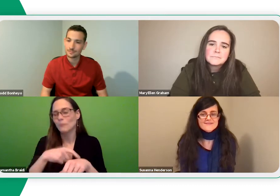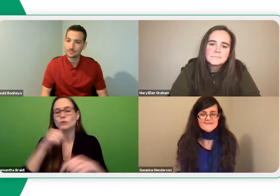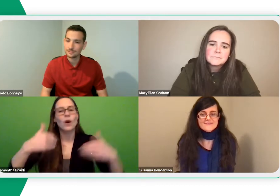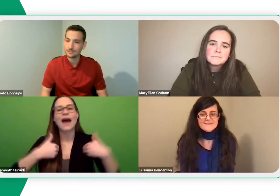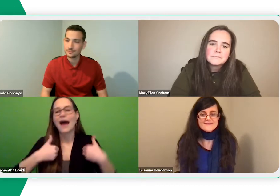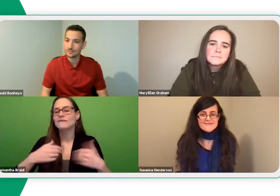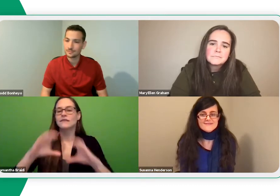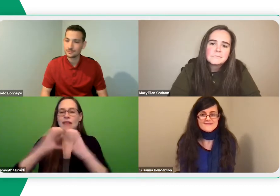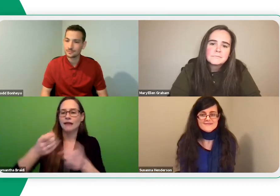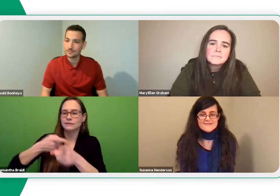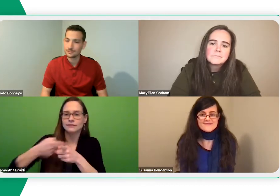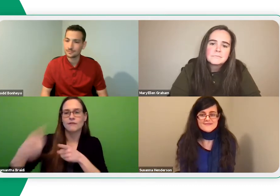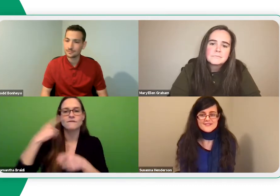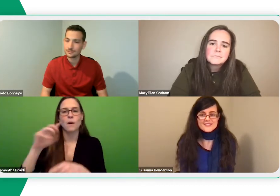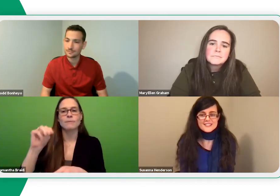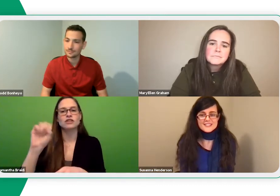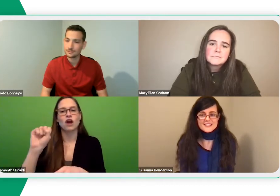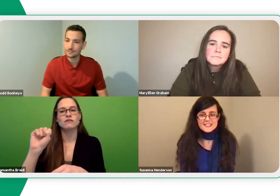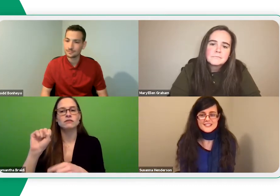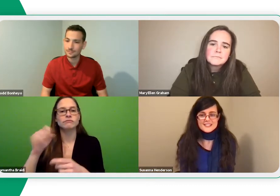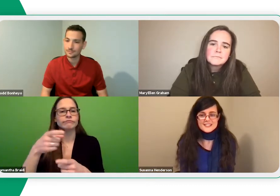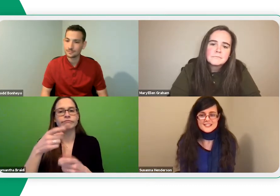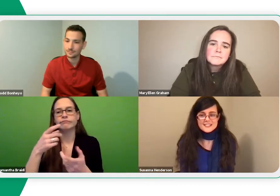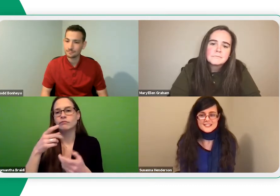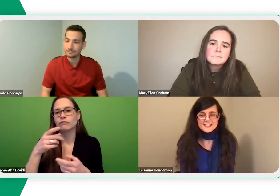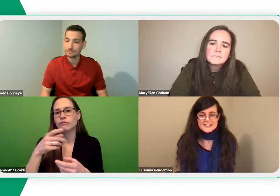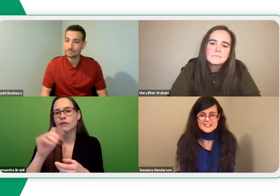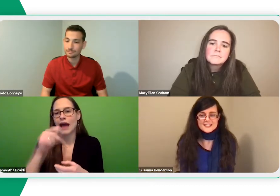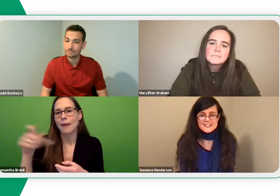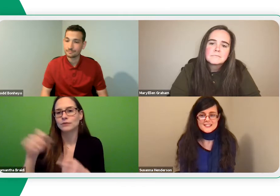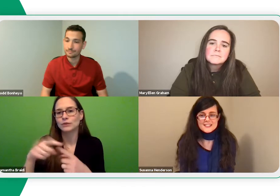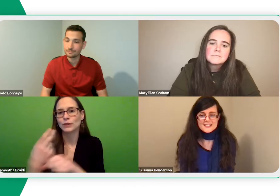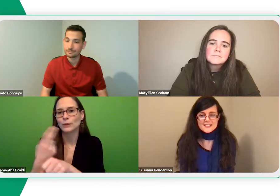But it's up to a teacher really to figure out when you can work in the Excel